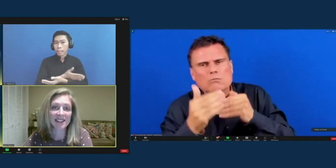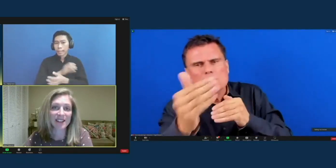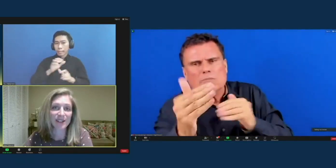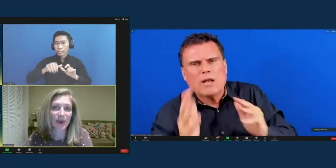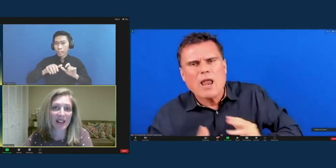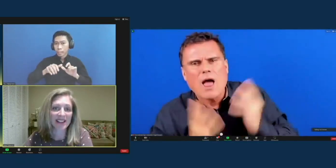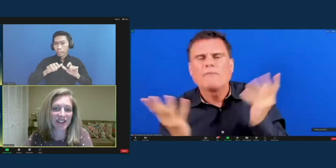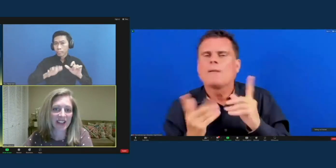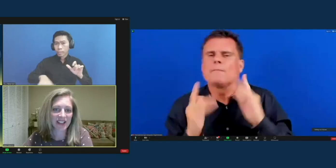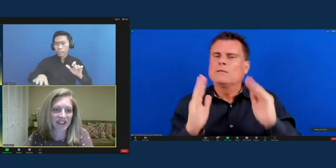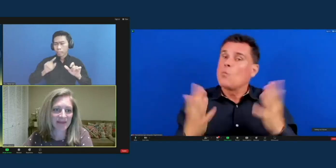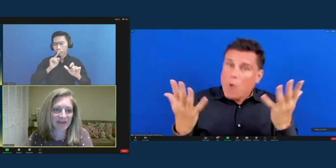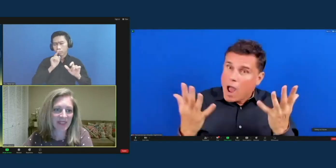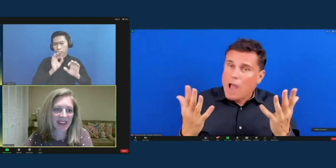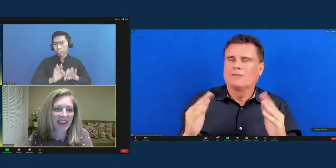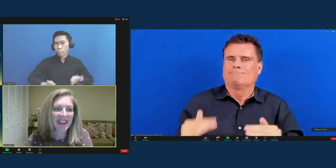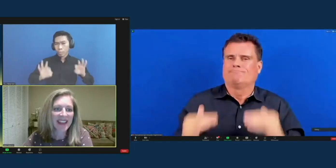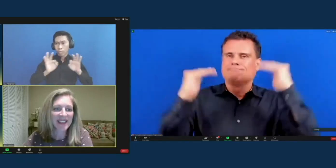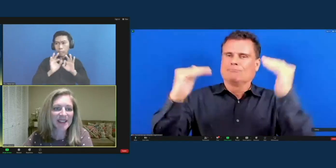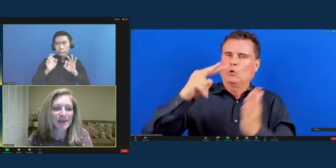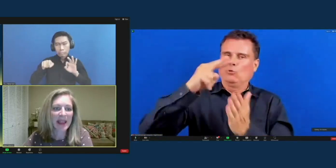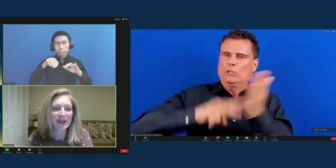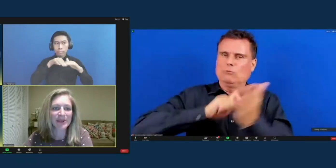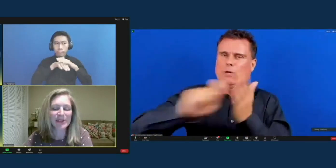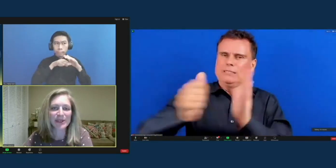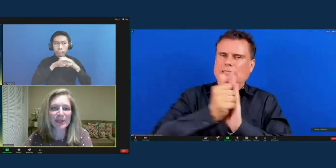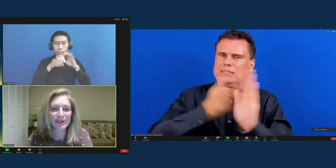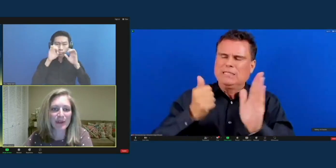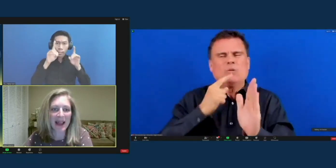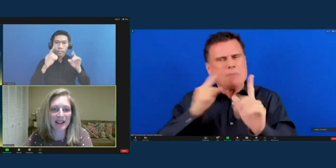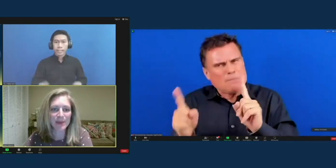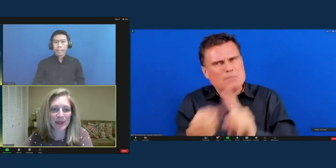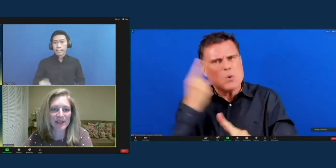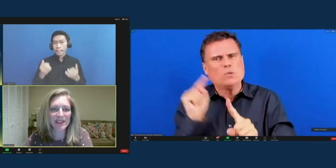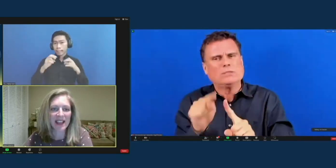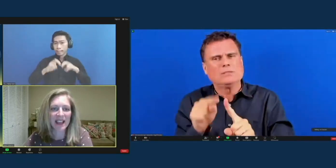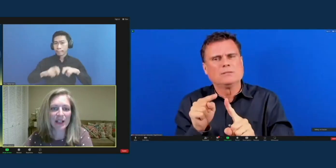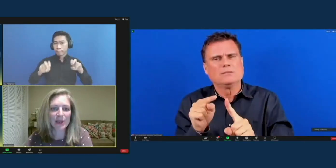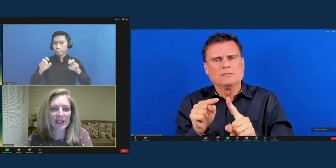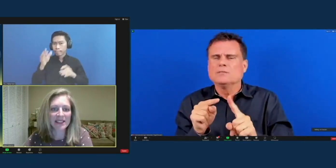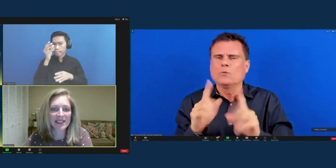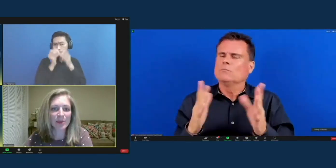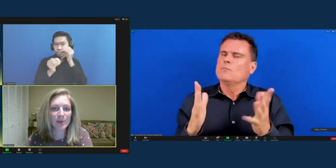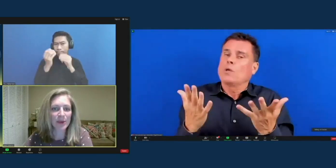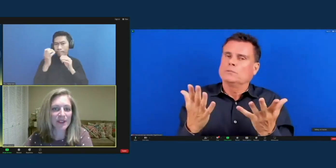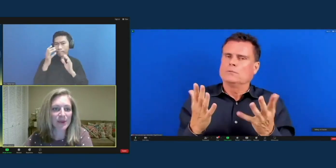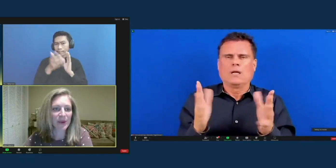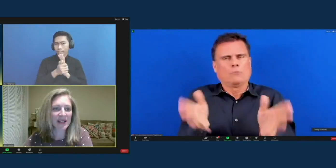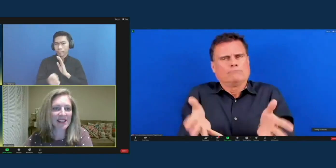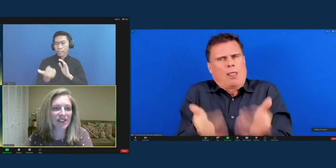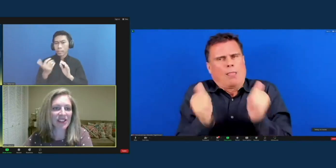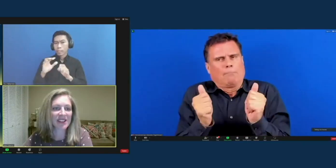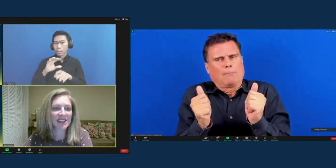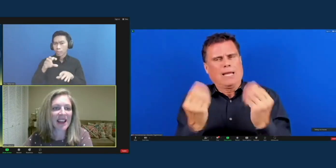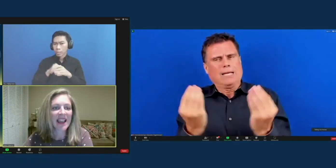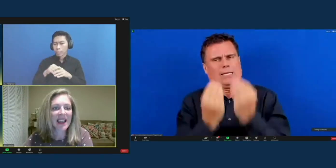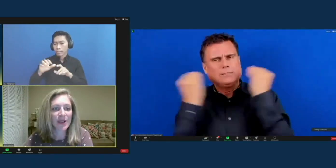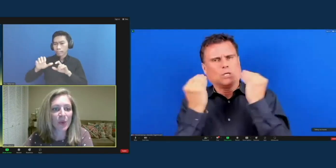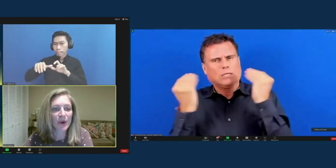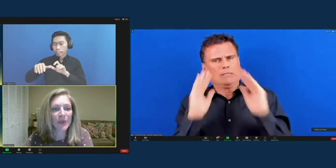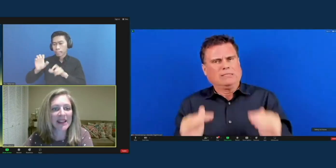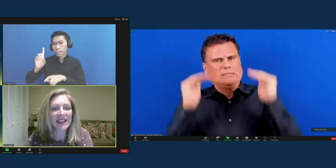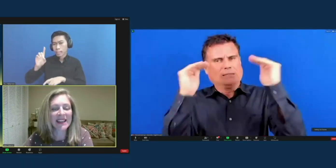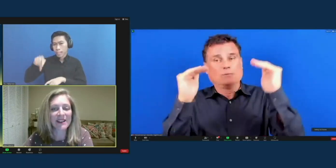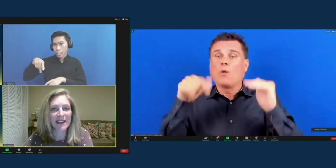their access to quality education. In this panel, you'll learn from experts, including disabled persons organizations